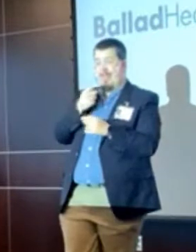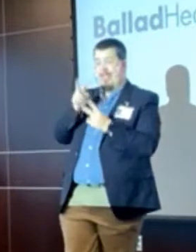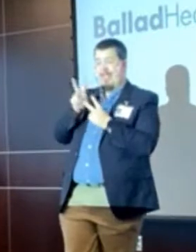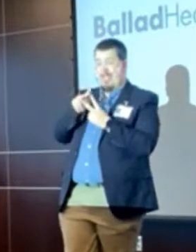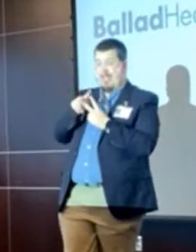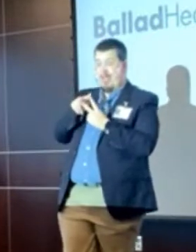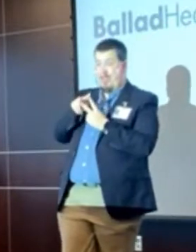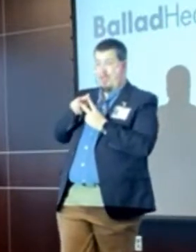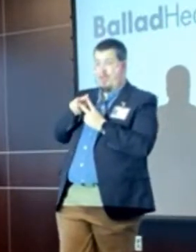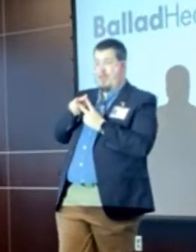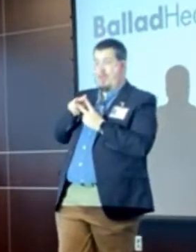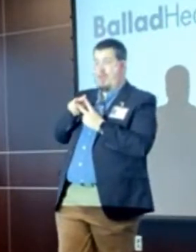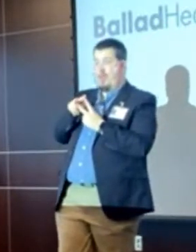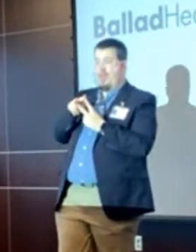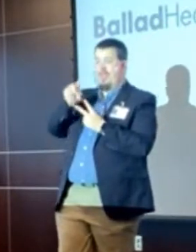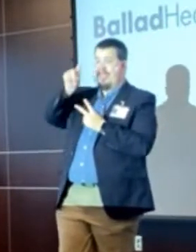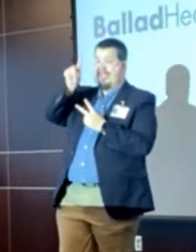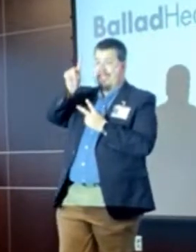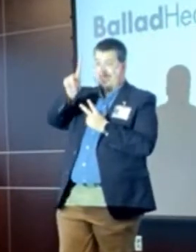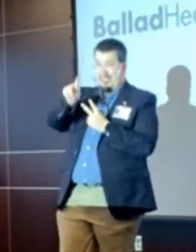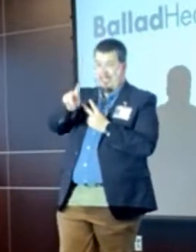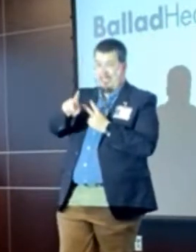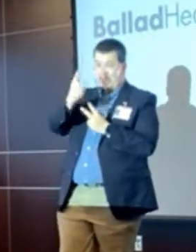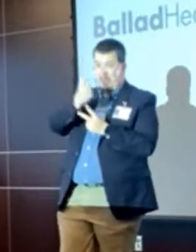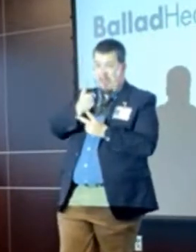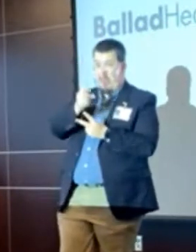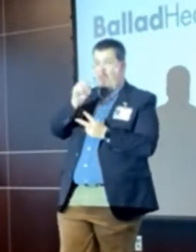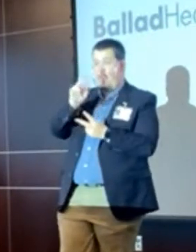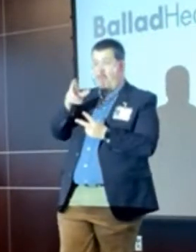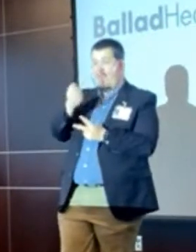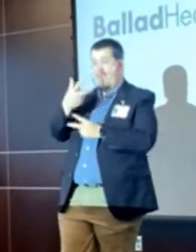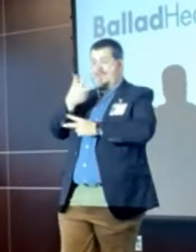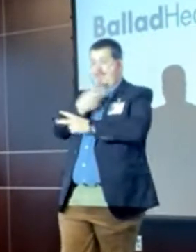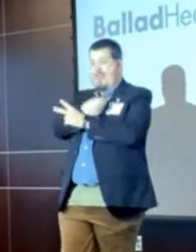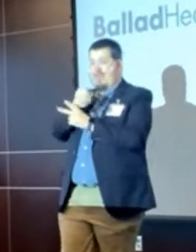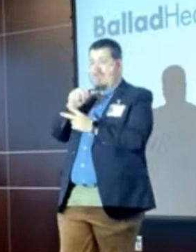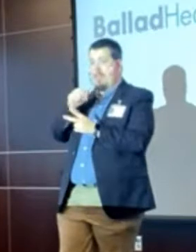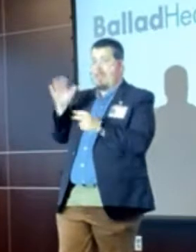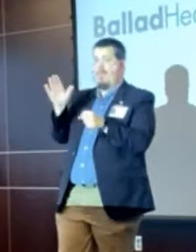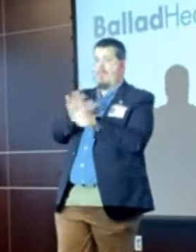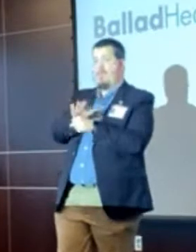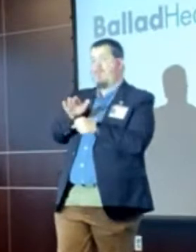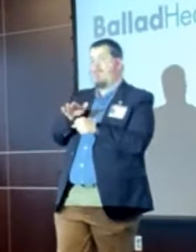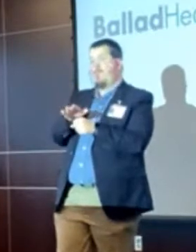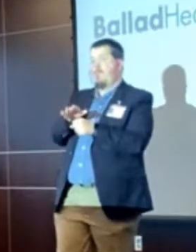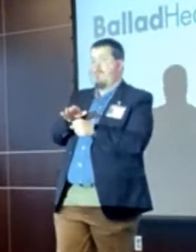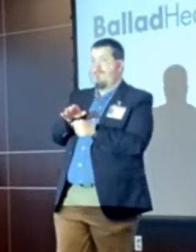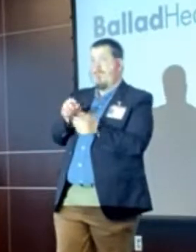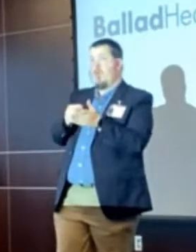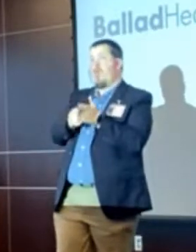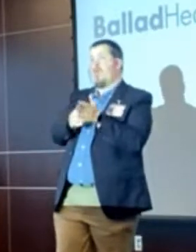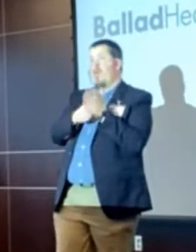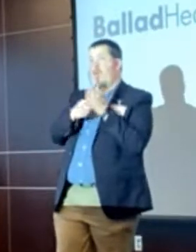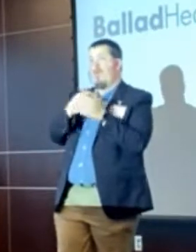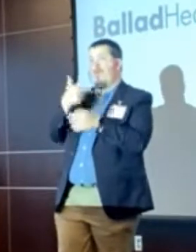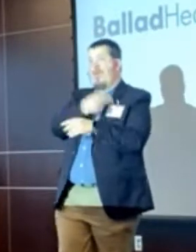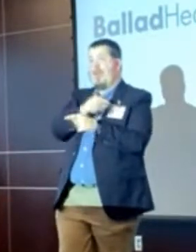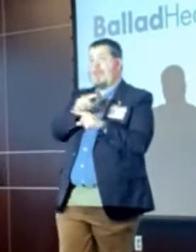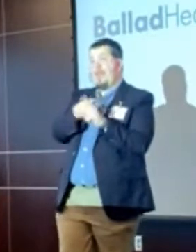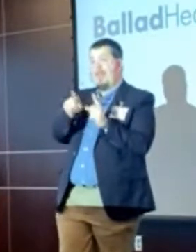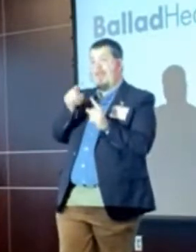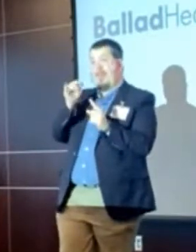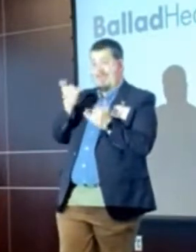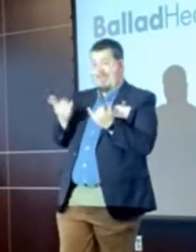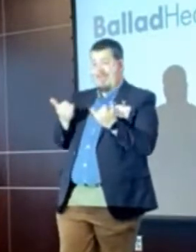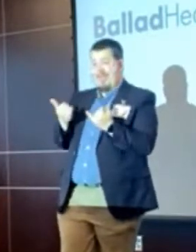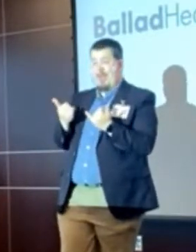either to be tested routinely or to get the vaccine. So it wasn't necessarily a mandate for the vaccine. But at this